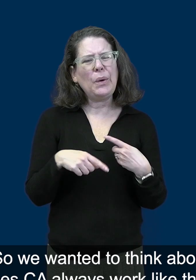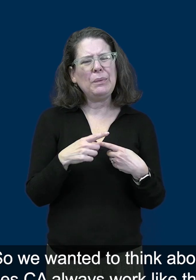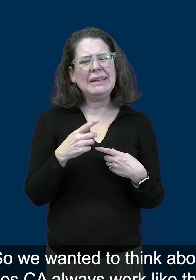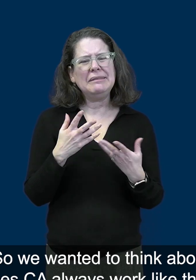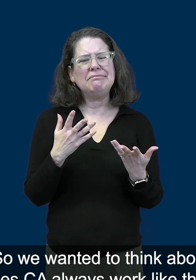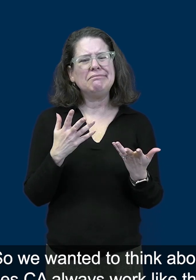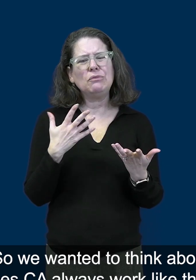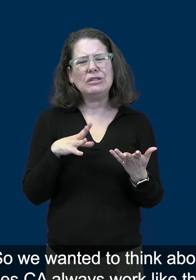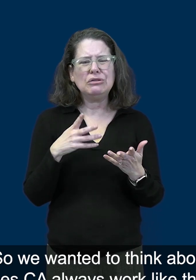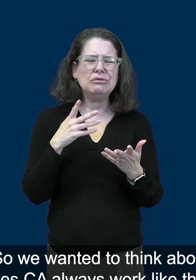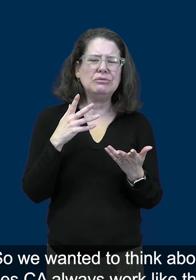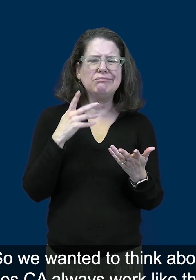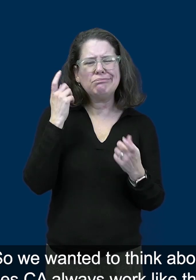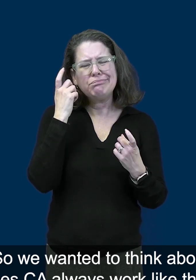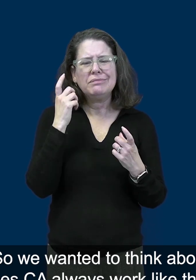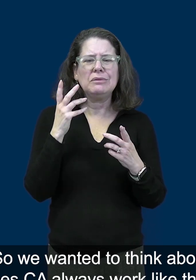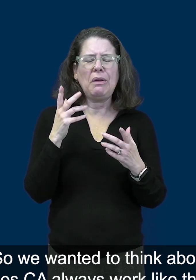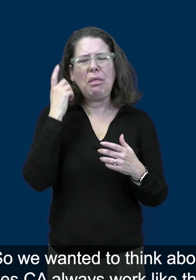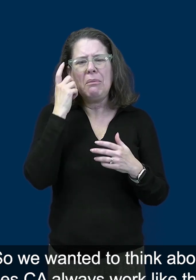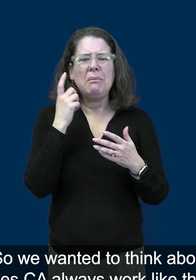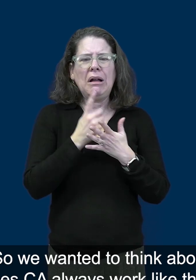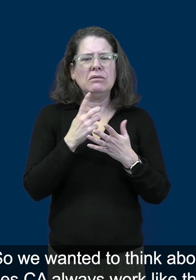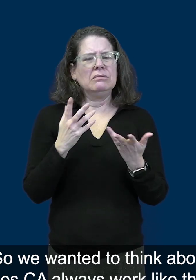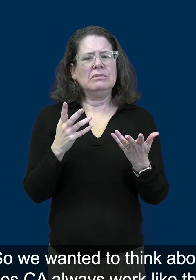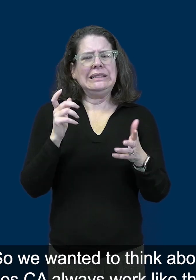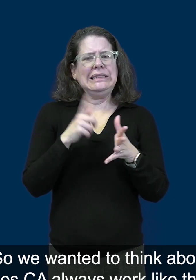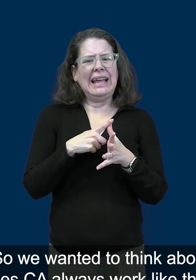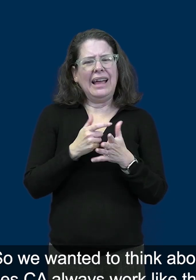So we wanted to think about, does CA always work like that?